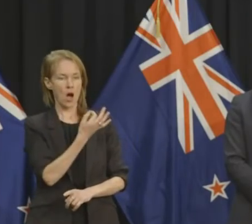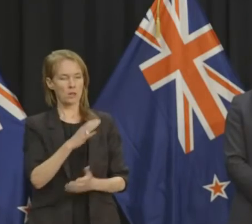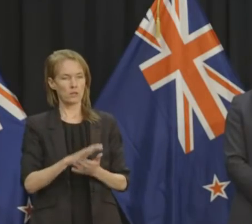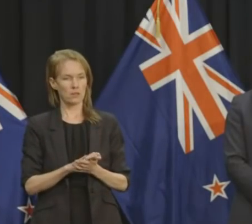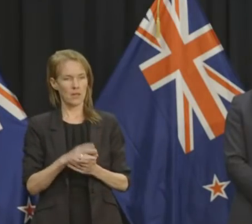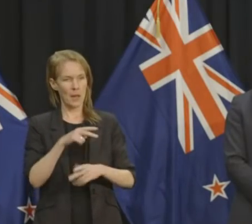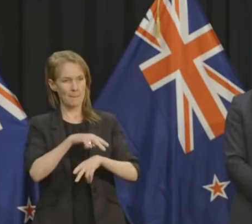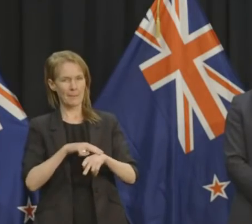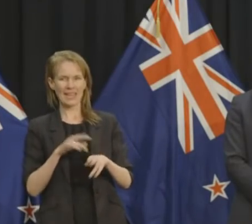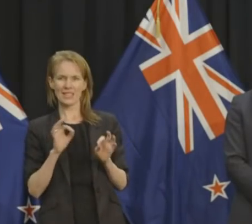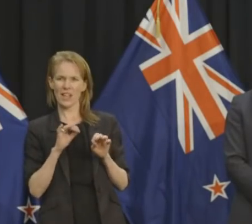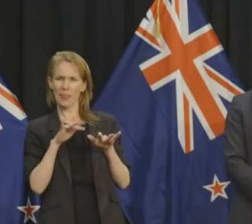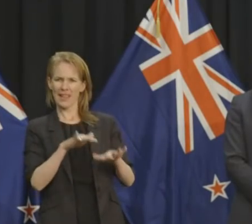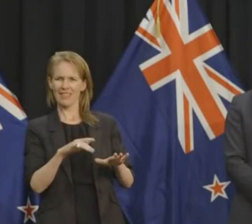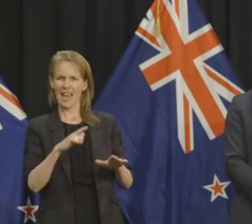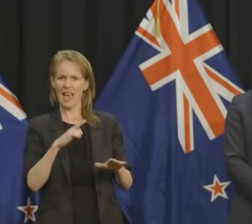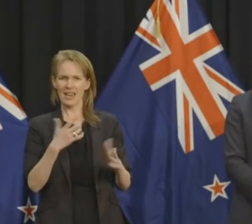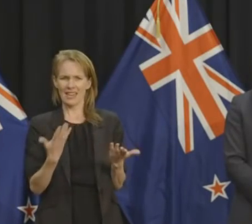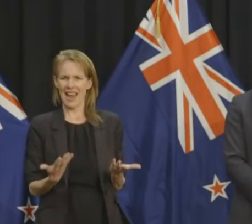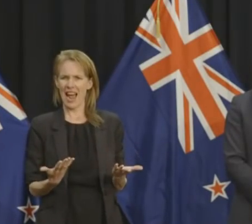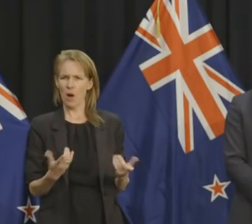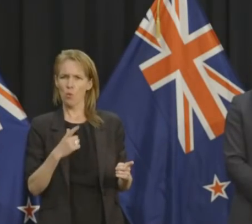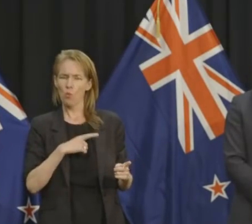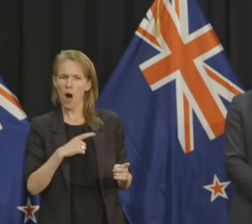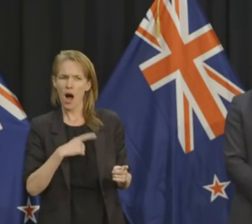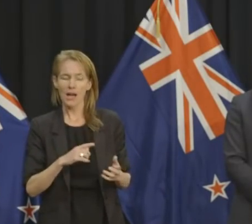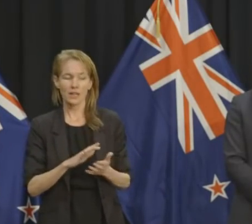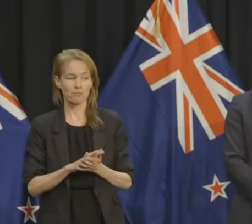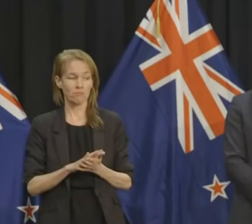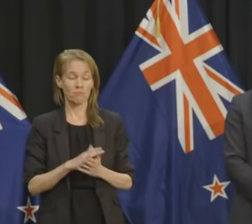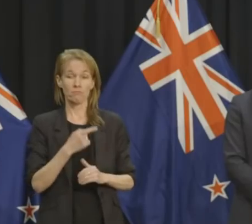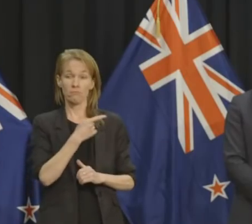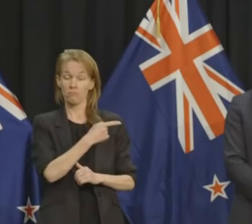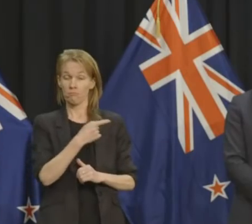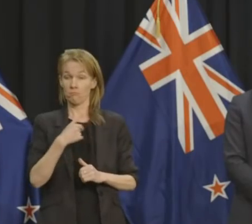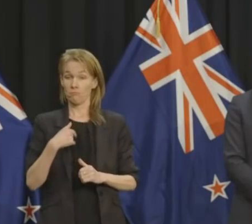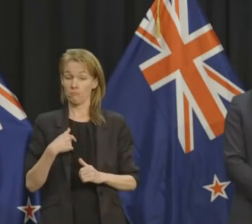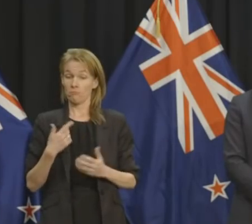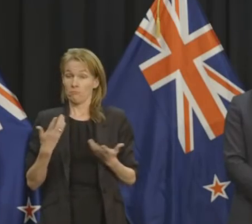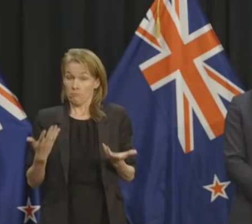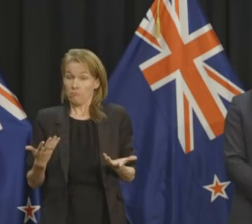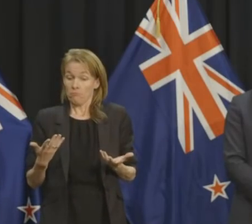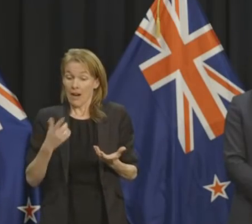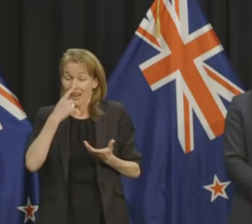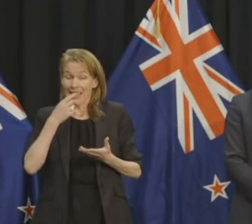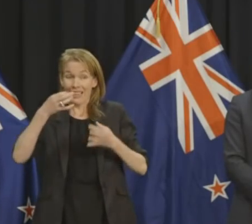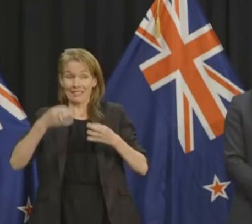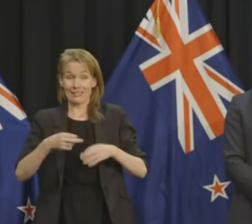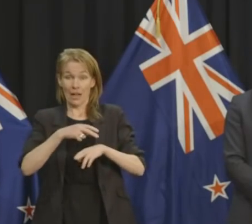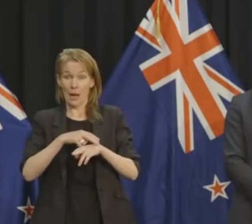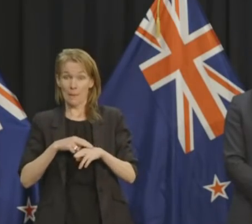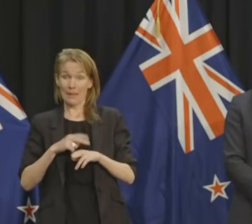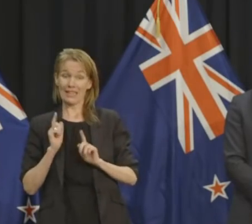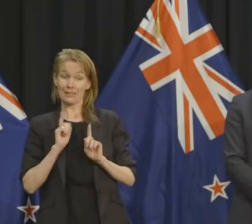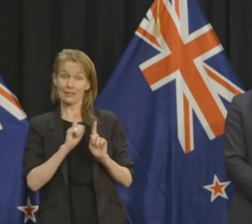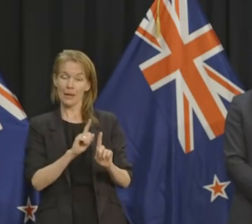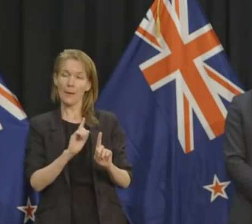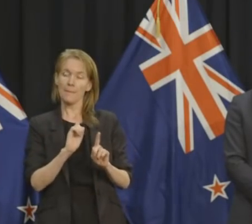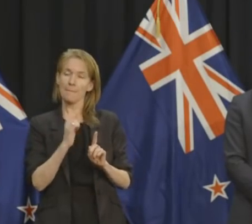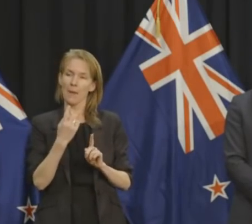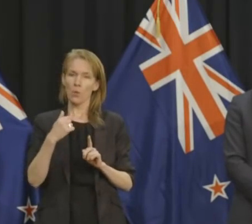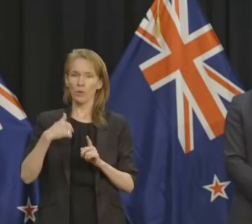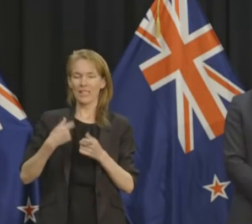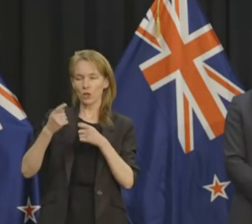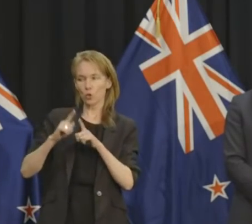What's stopping you from putting police there at the moment? No, there's nothing to stop us putting a police presence on site. It's that relationship and engagement with police to best